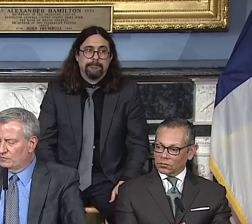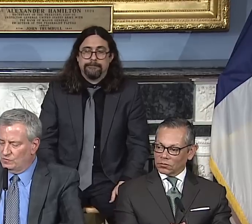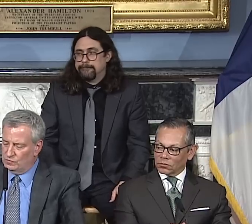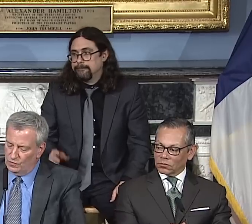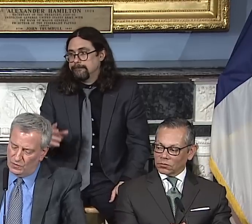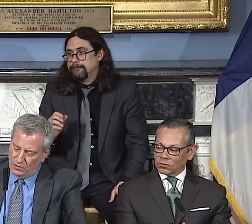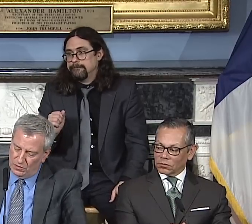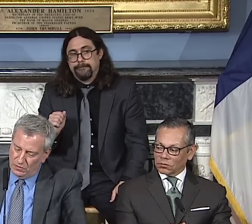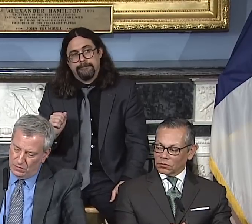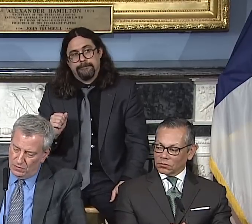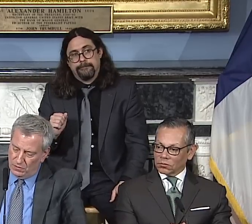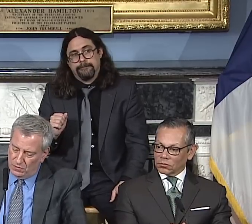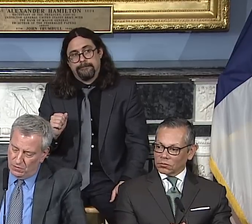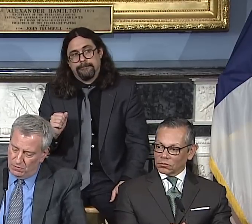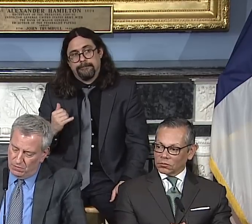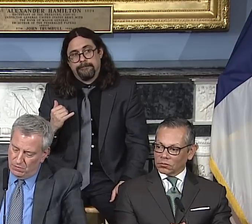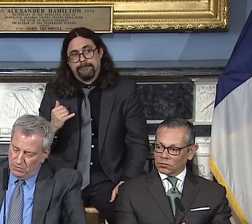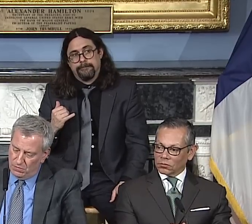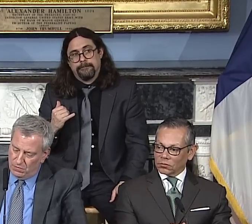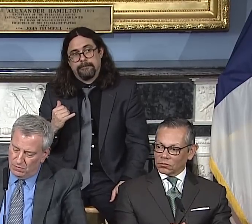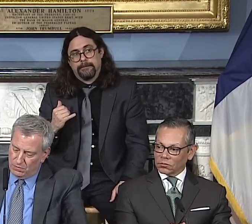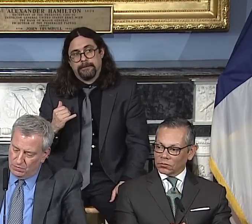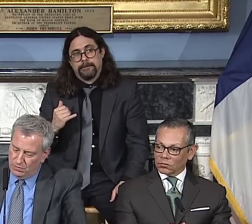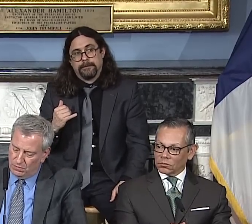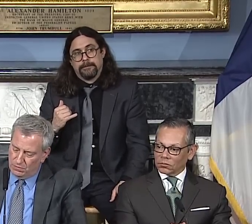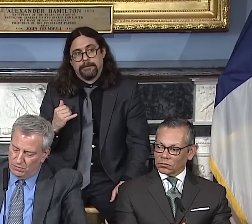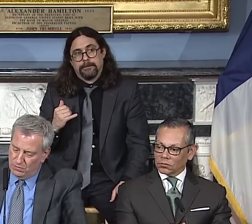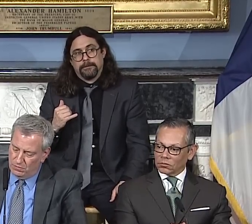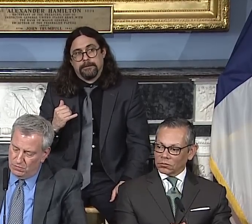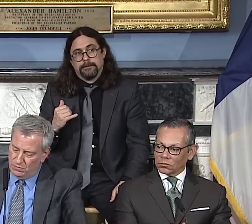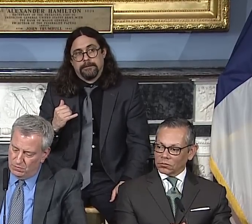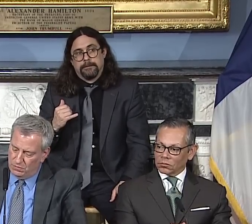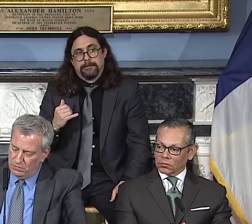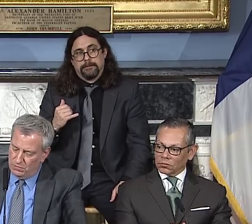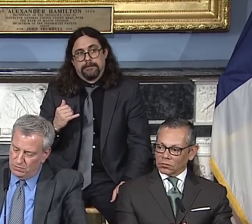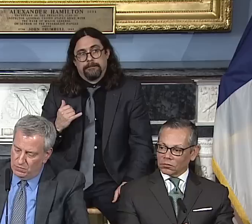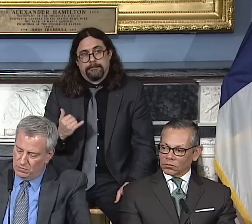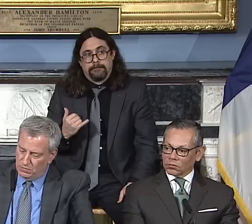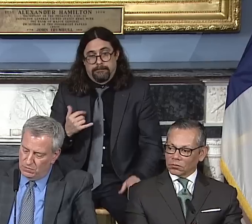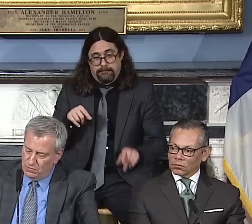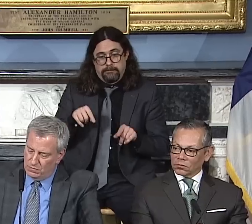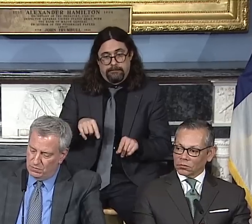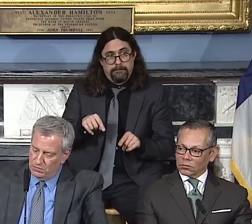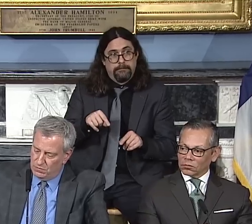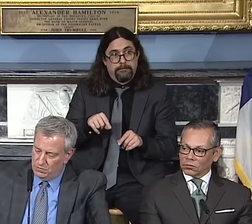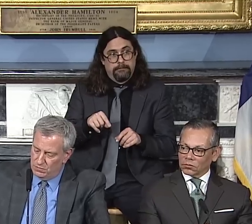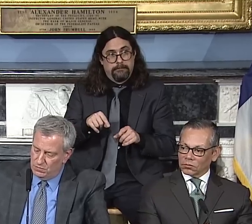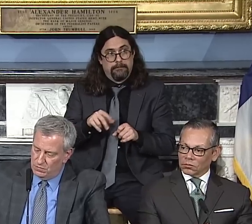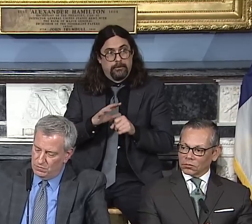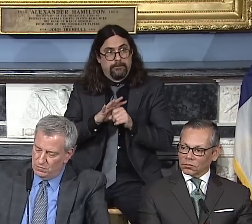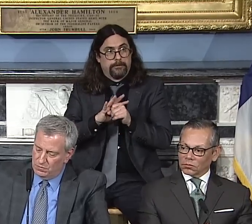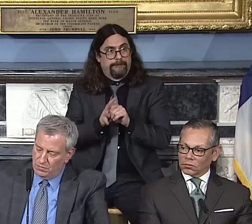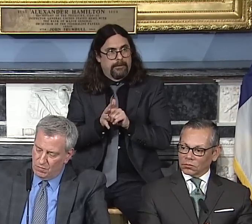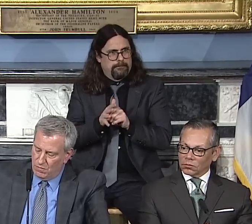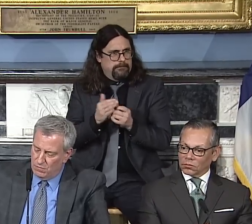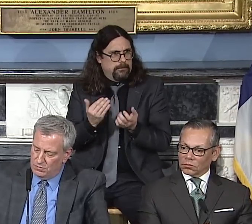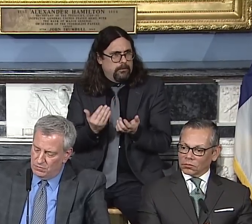novel virus that we've never seen before, it's hard to predict what temperature will do, ambient temperature will do with